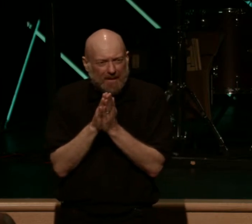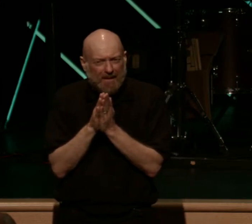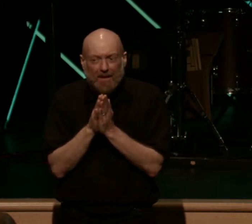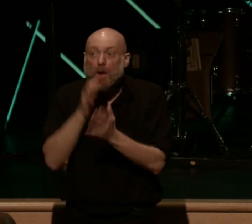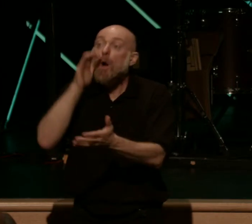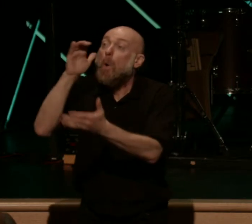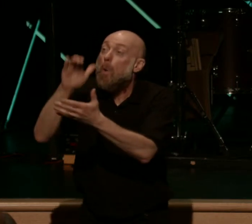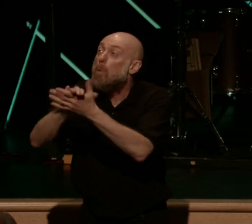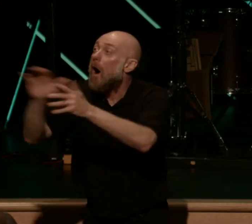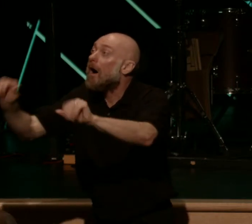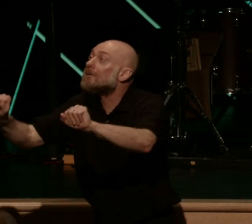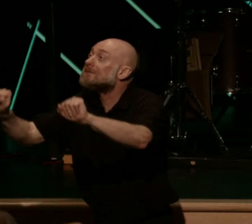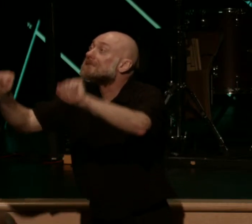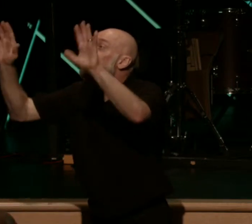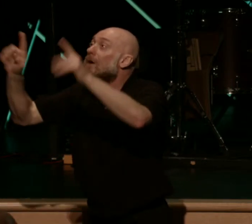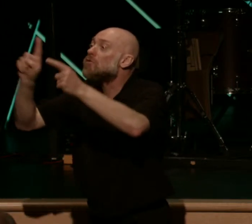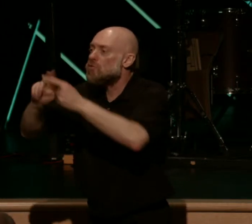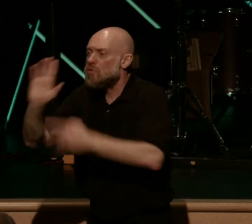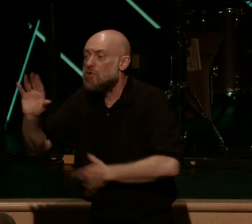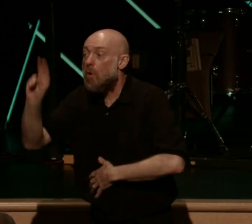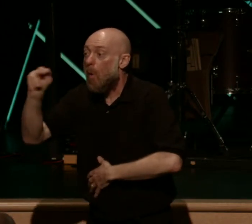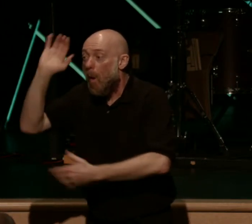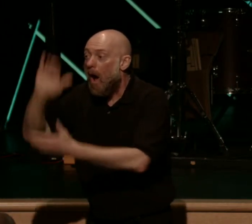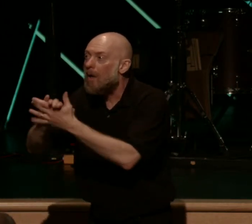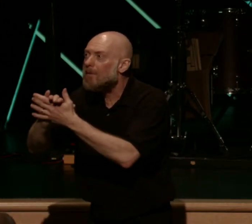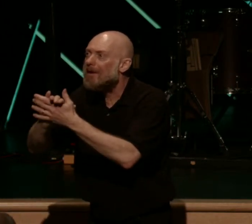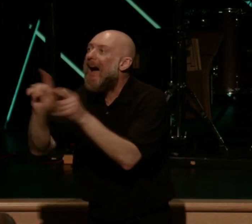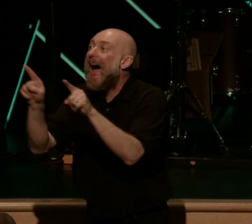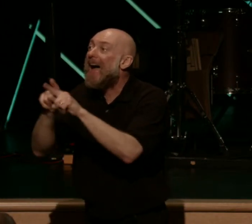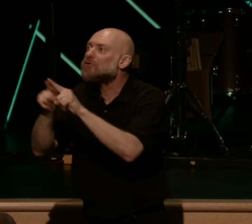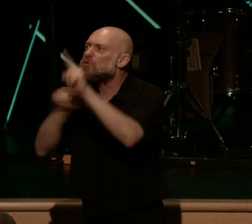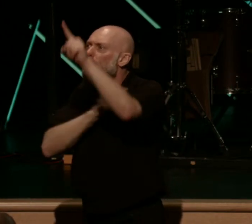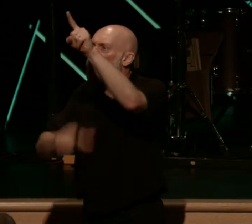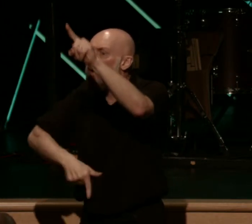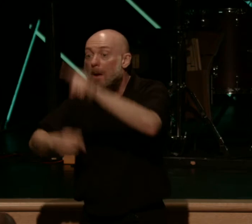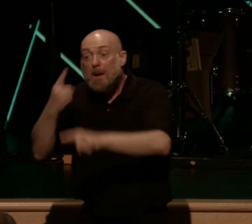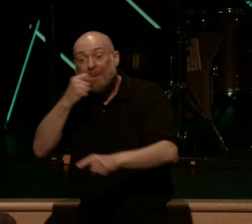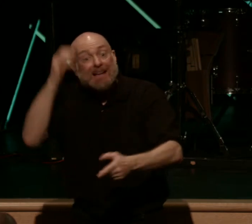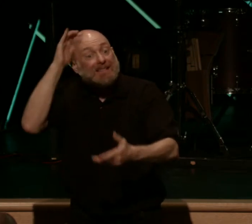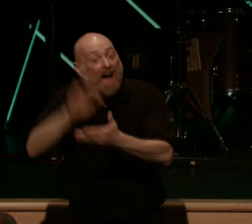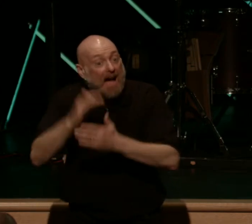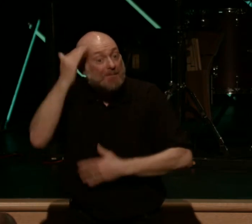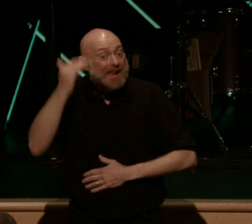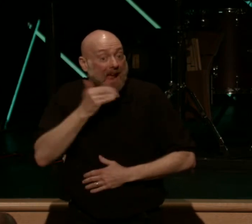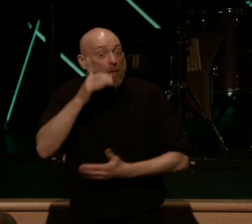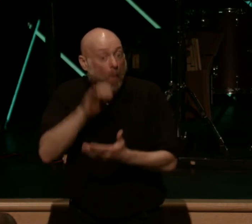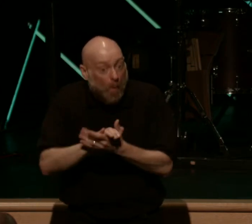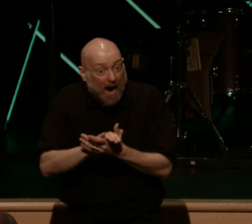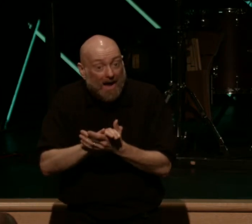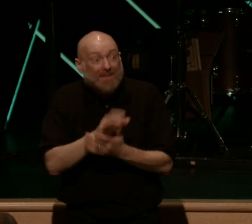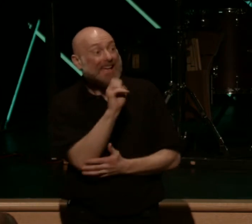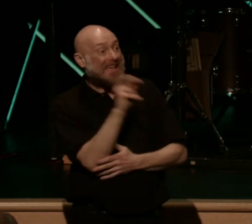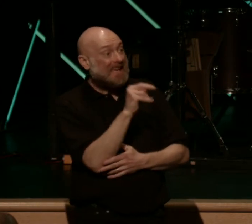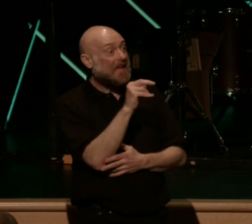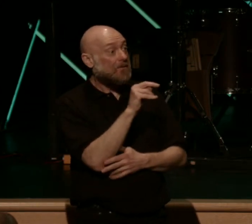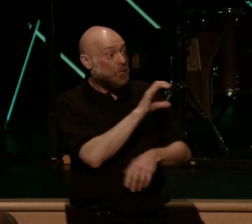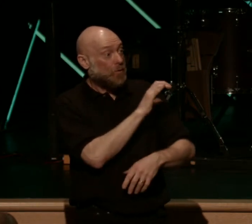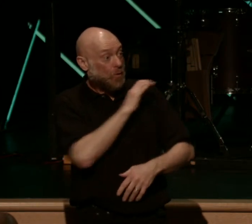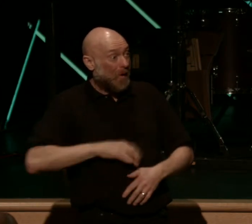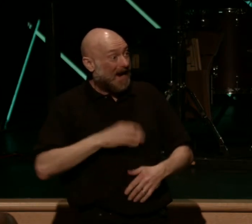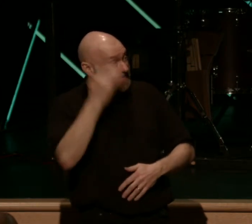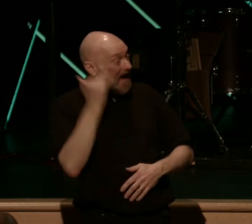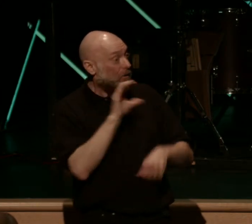22. Wives, submit to your own husbands as to the Lord. For the husband is the head of the wife, even as Christ is the head of the